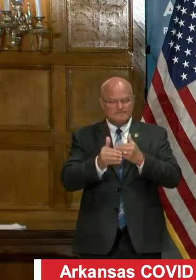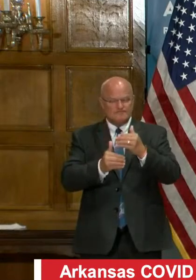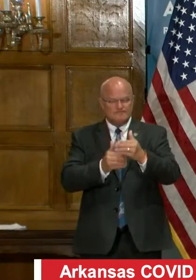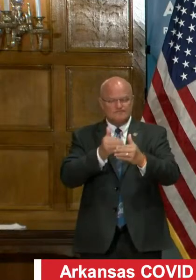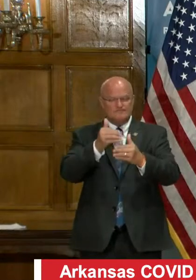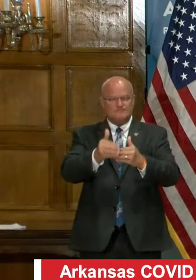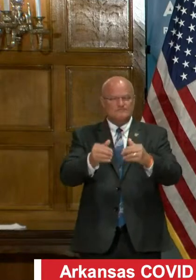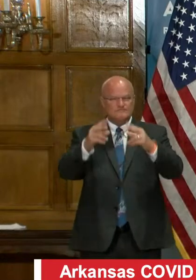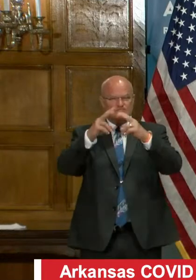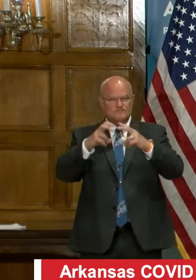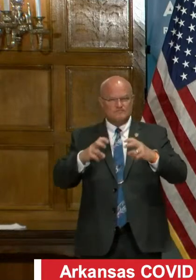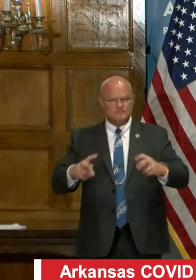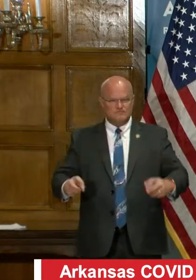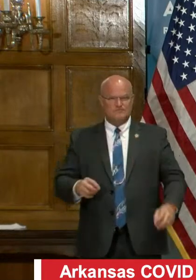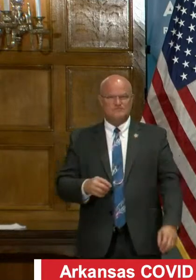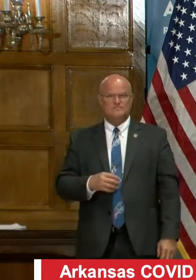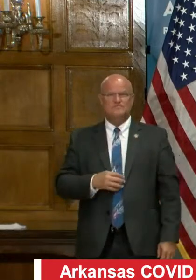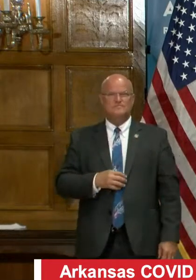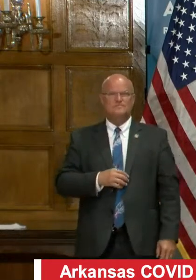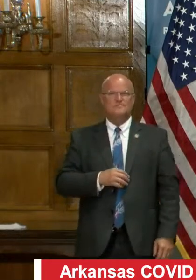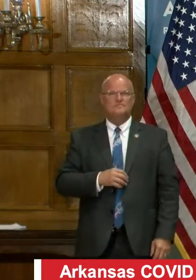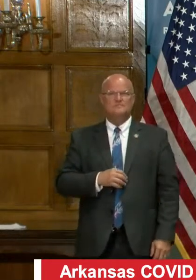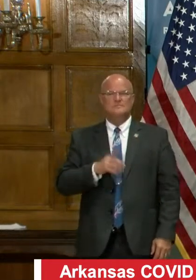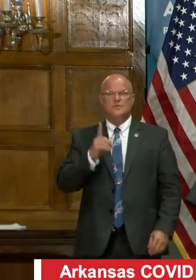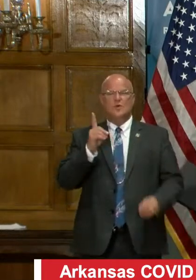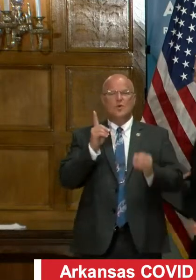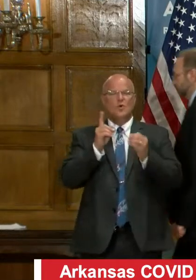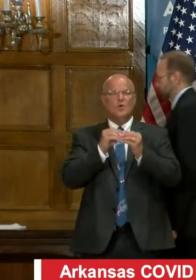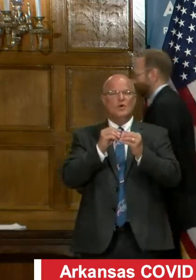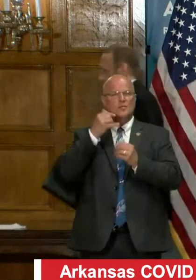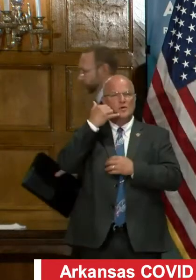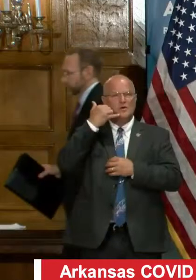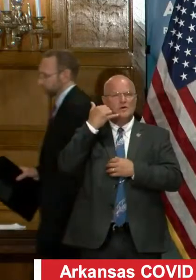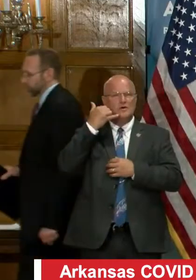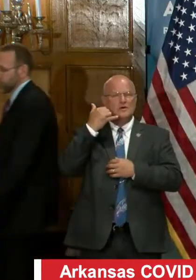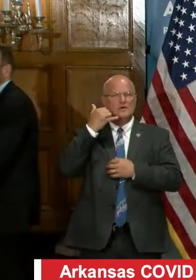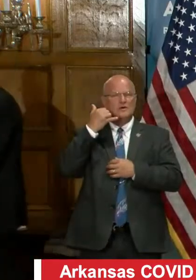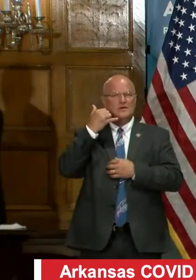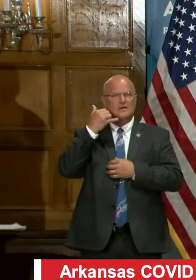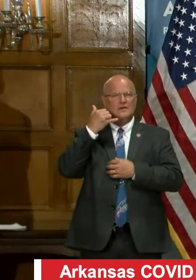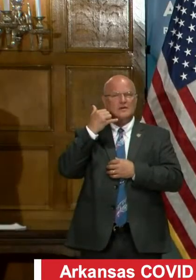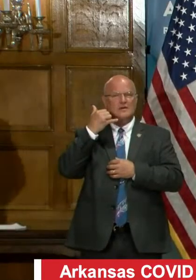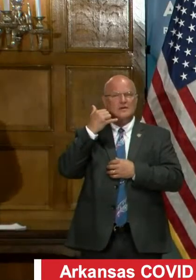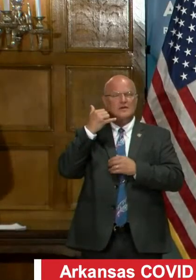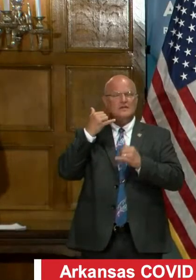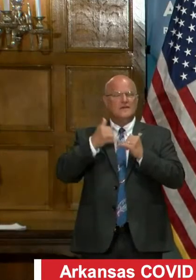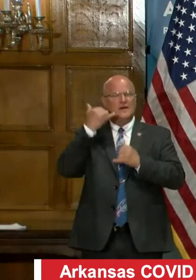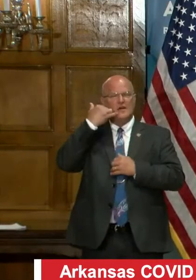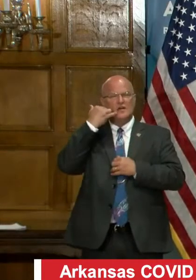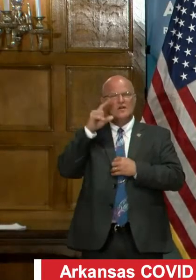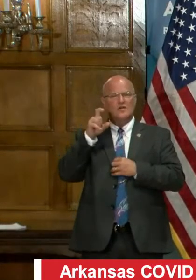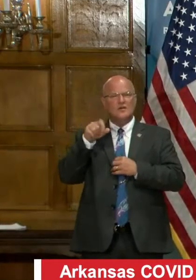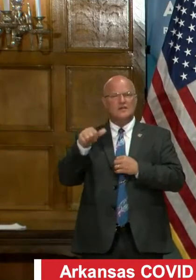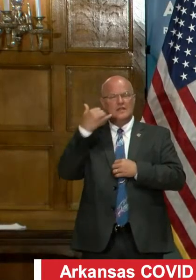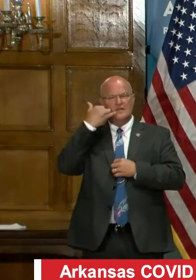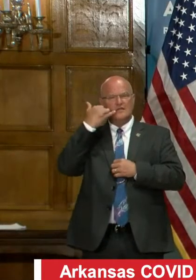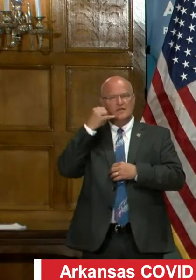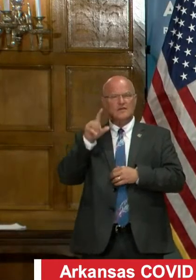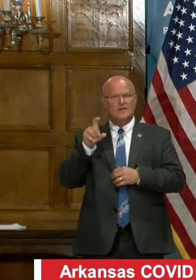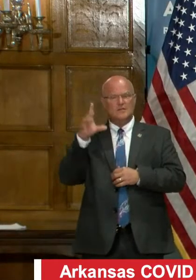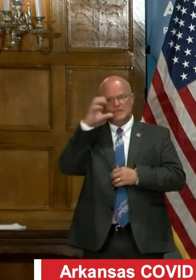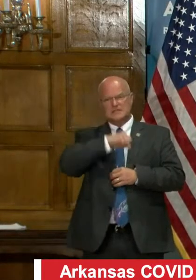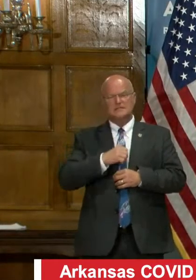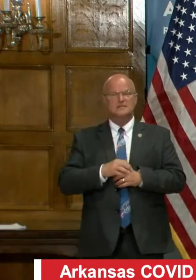down into the specifics. Let's take one more question. Final question remotely. Is there another one I